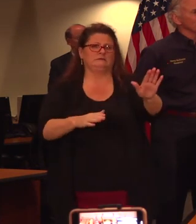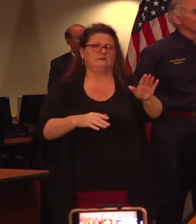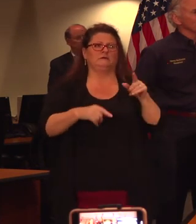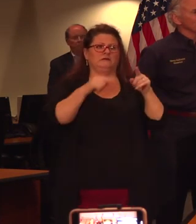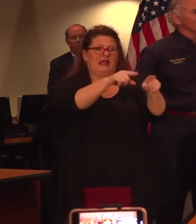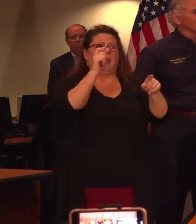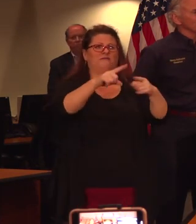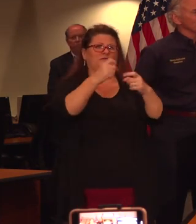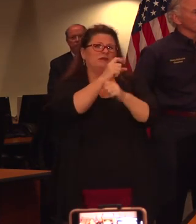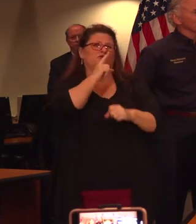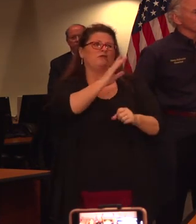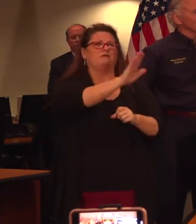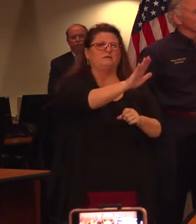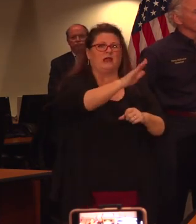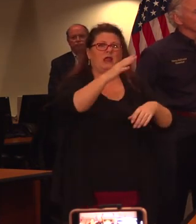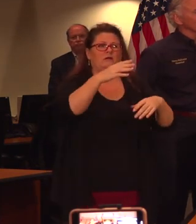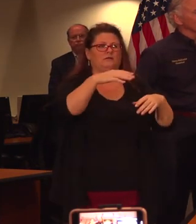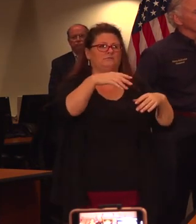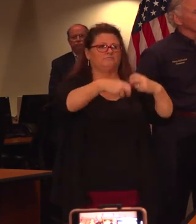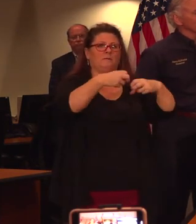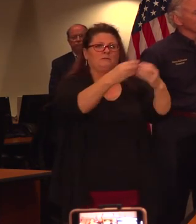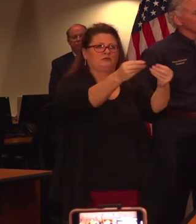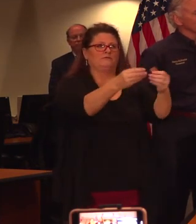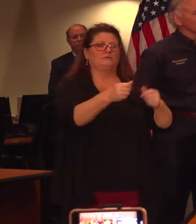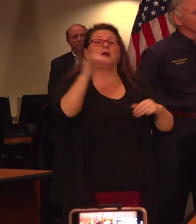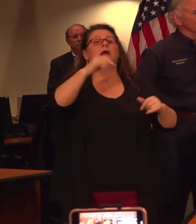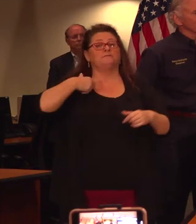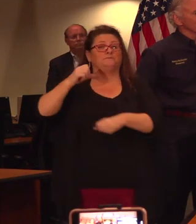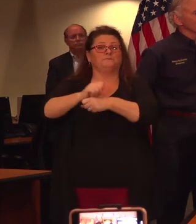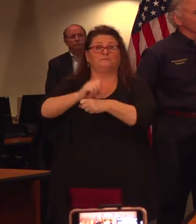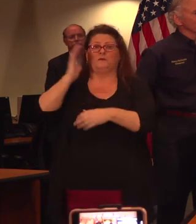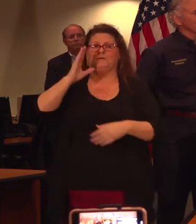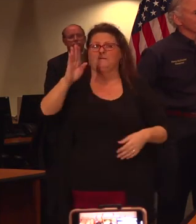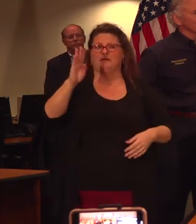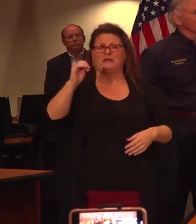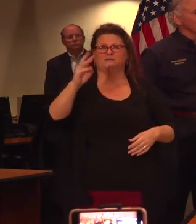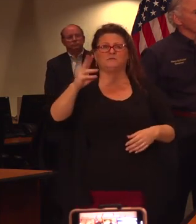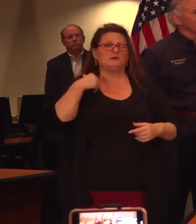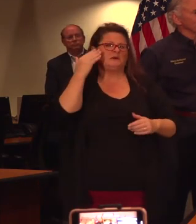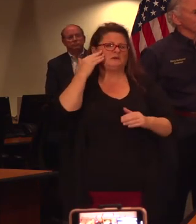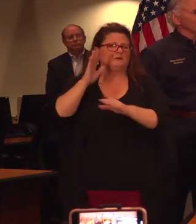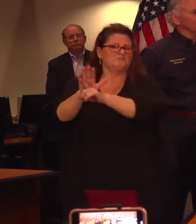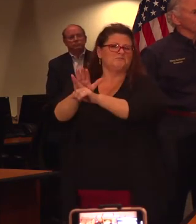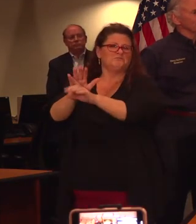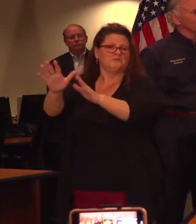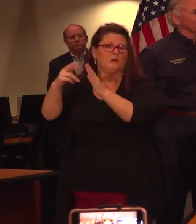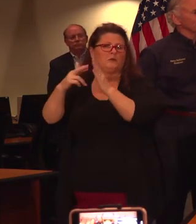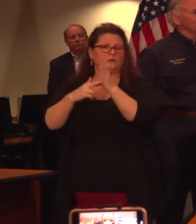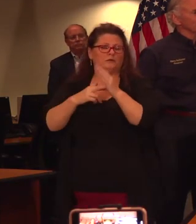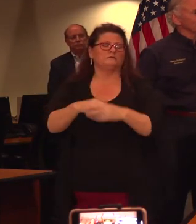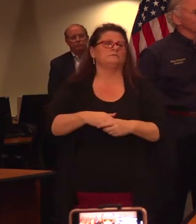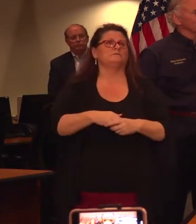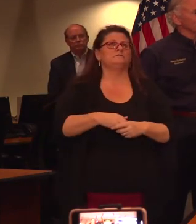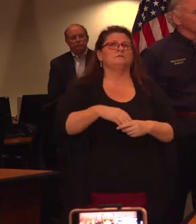with. So, for instance, some of you know, I used to work at BMW, so I know for a fair amount about that one. In this particular case,